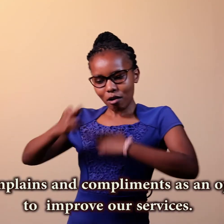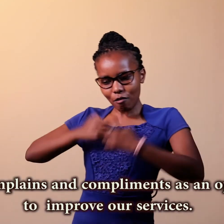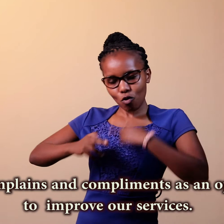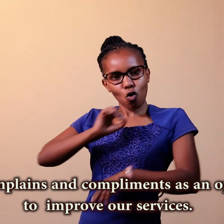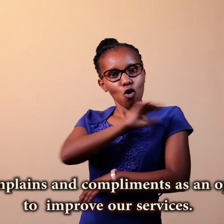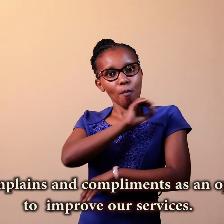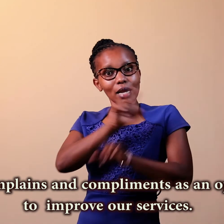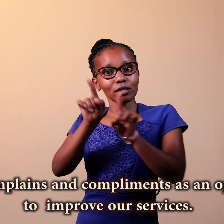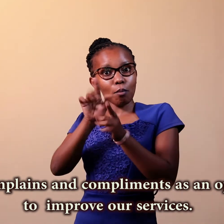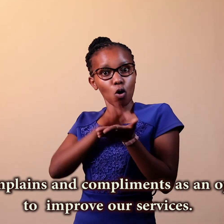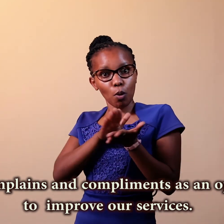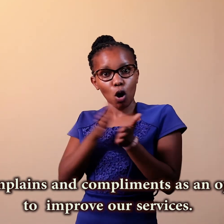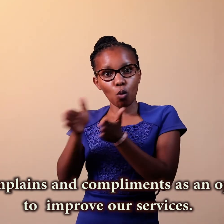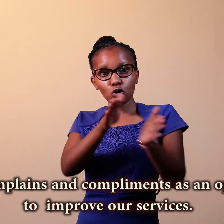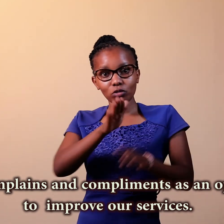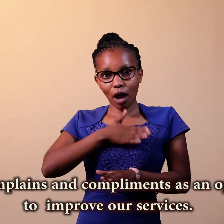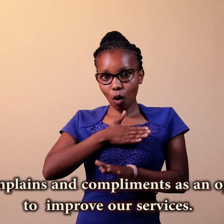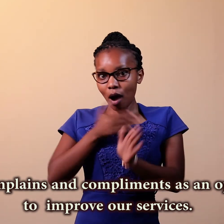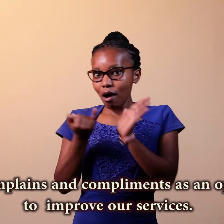as an opportunity to improve our services.